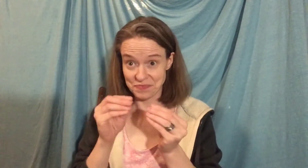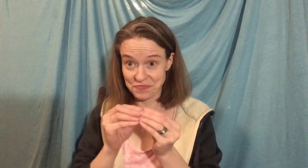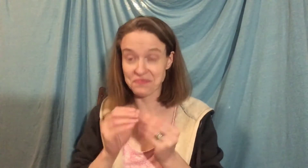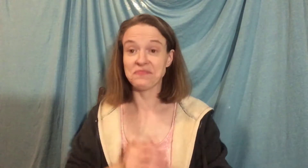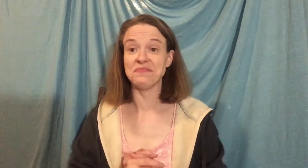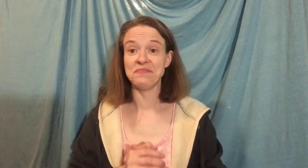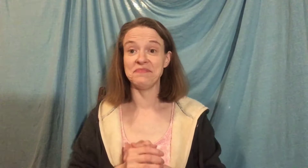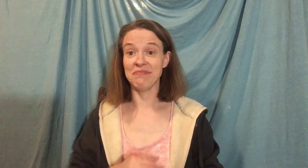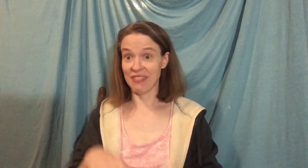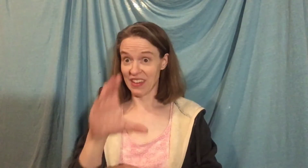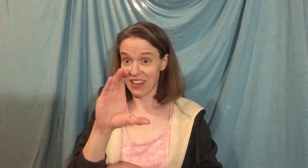learn more.